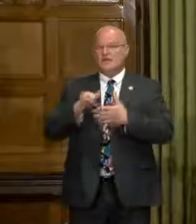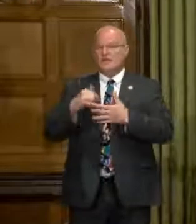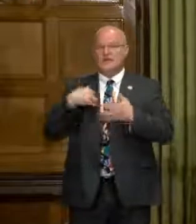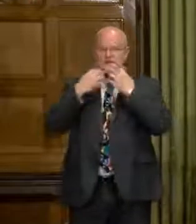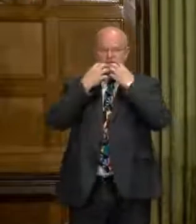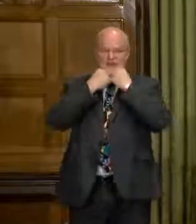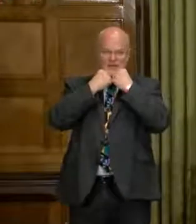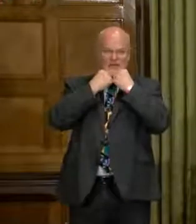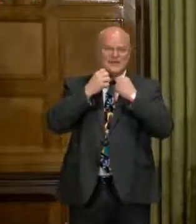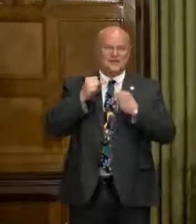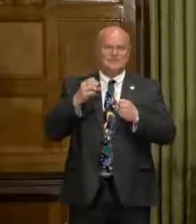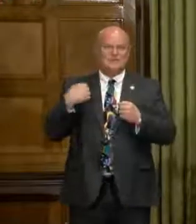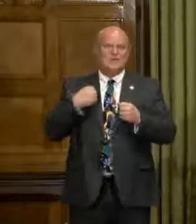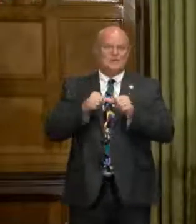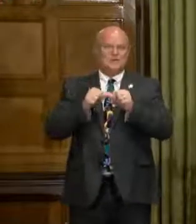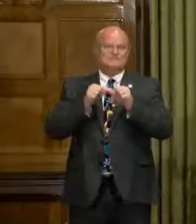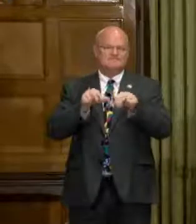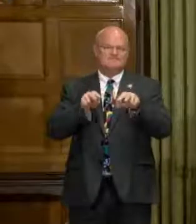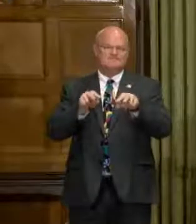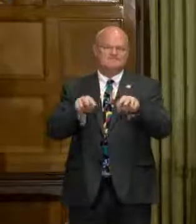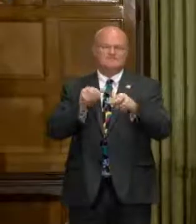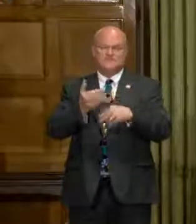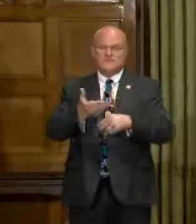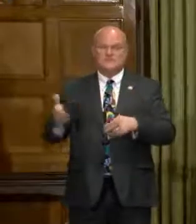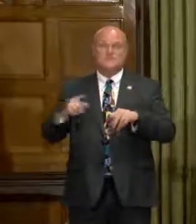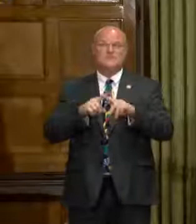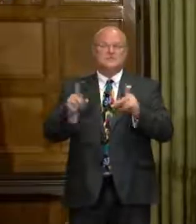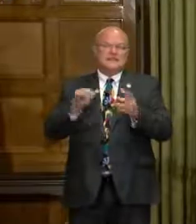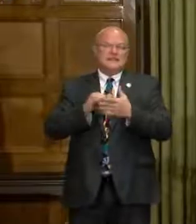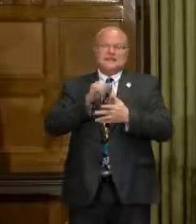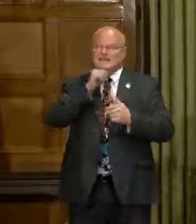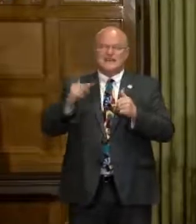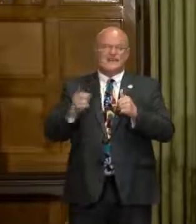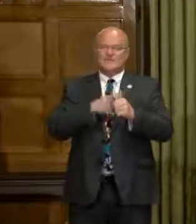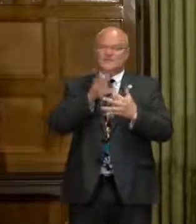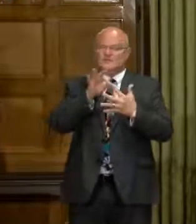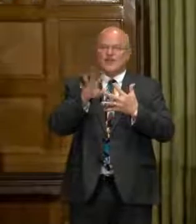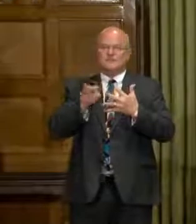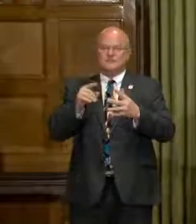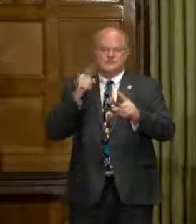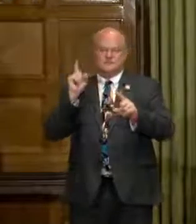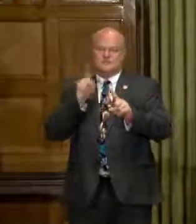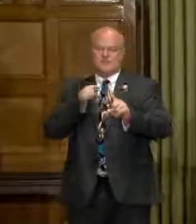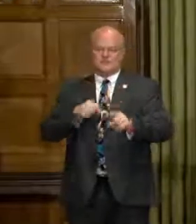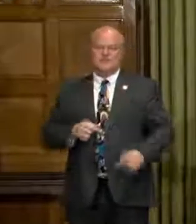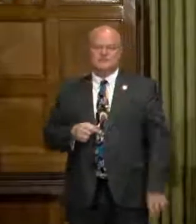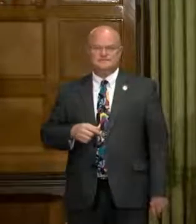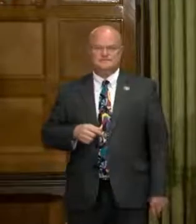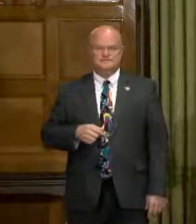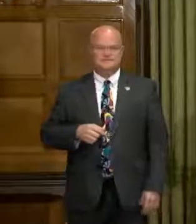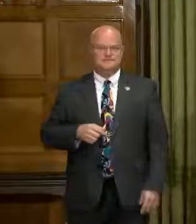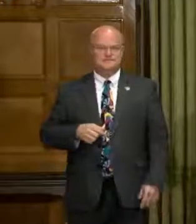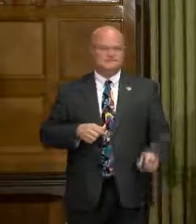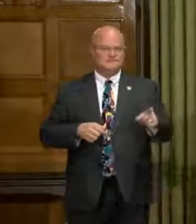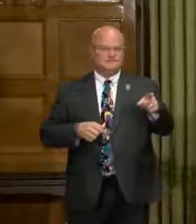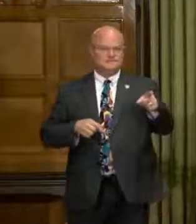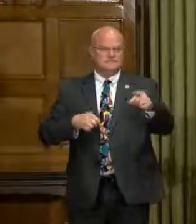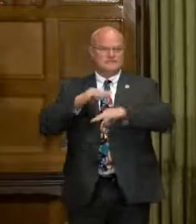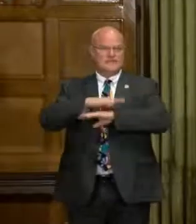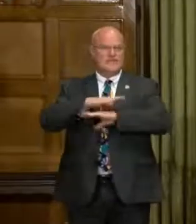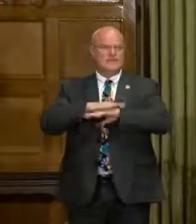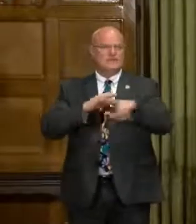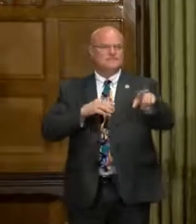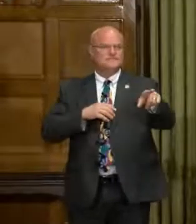care about. So we're continuing to look at those things, but that's not the first option we go to. Yes, and